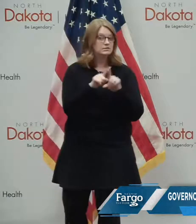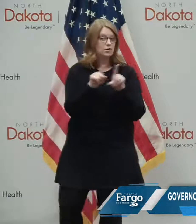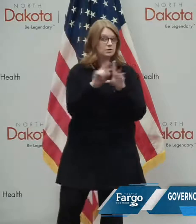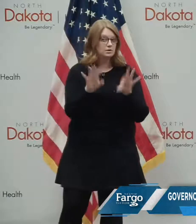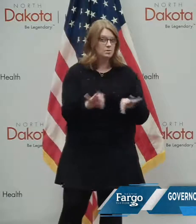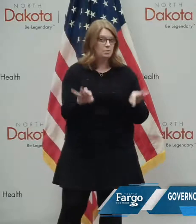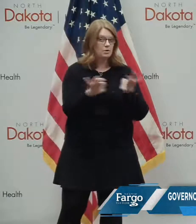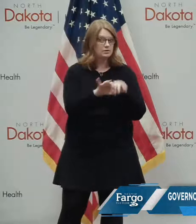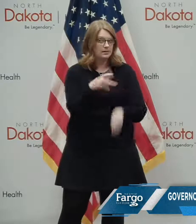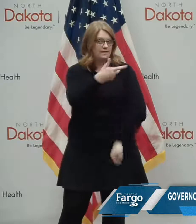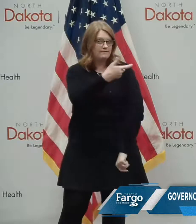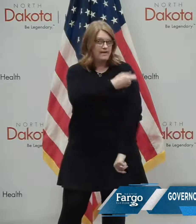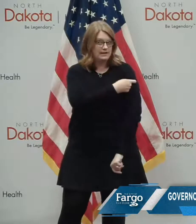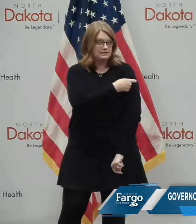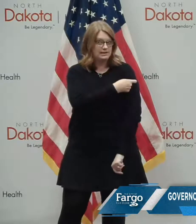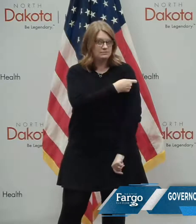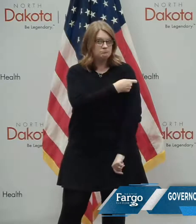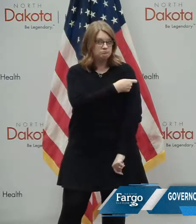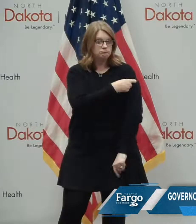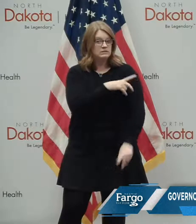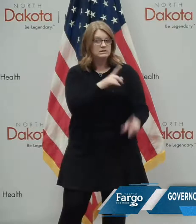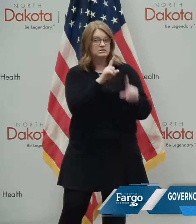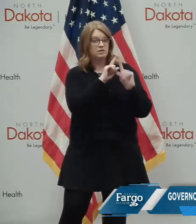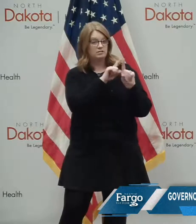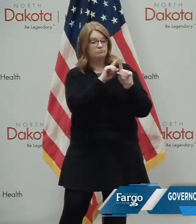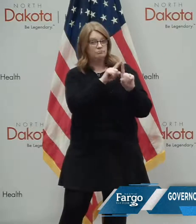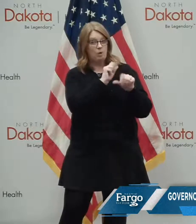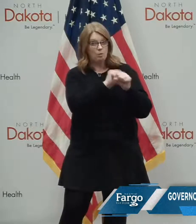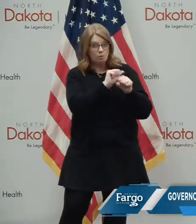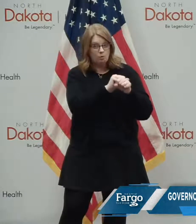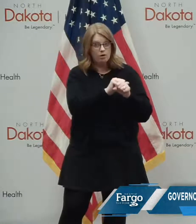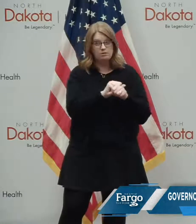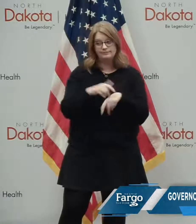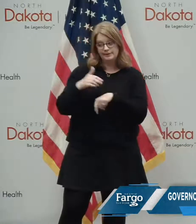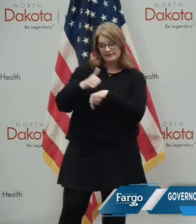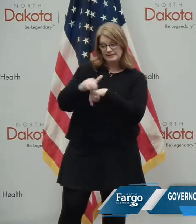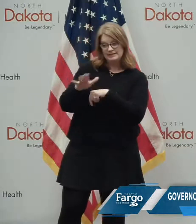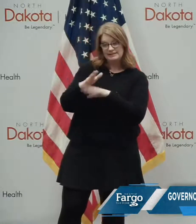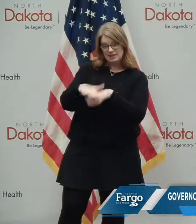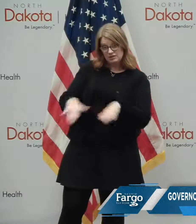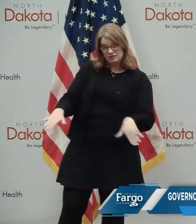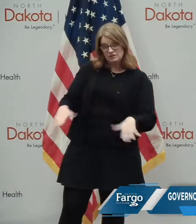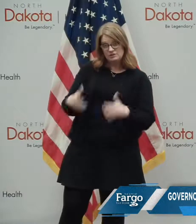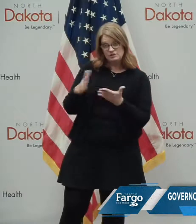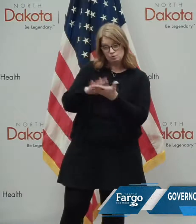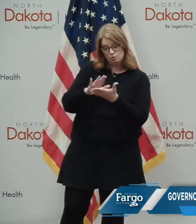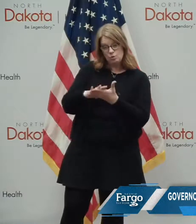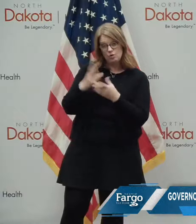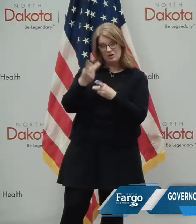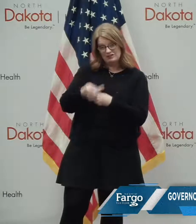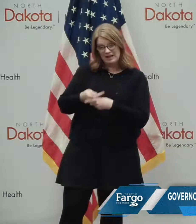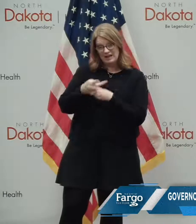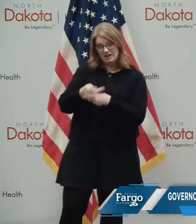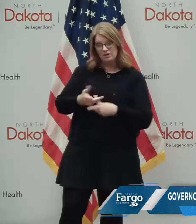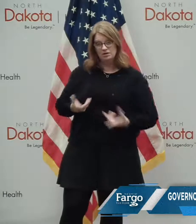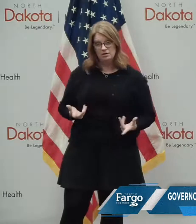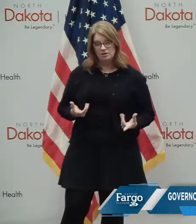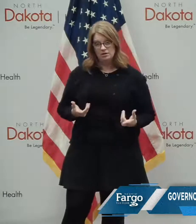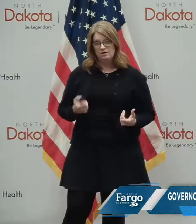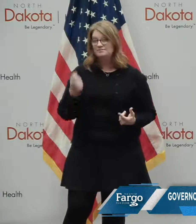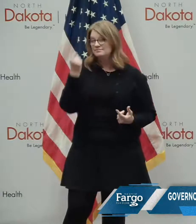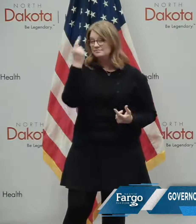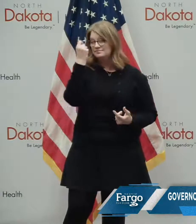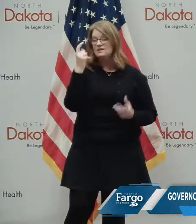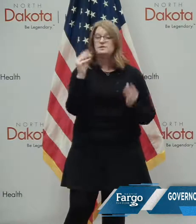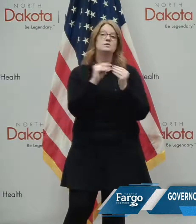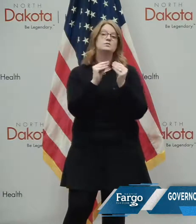to be vaccinated so you can keep going to work, so you can keep sending your children to school or daycare. There's a lot more screening going on